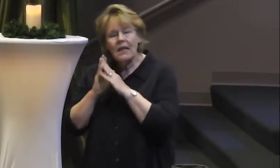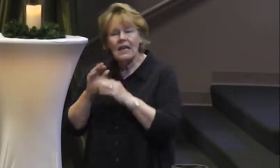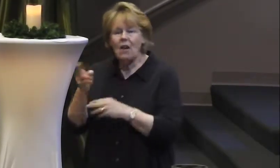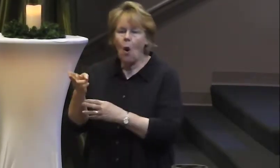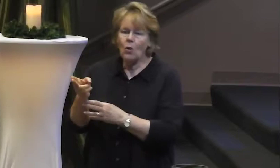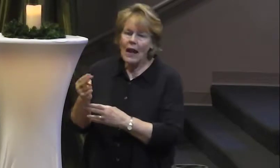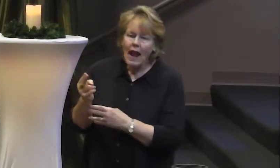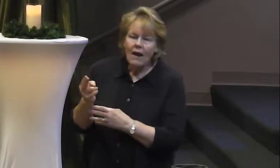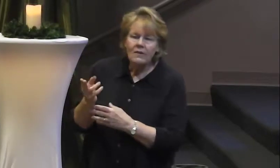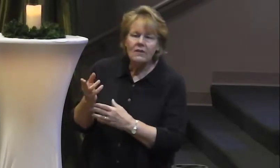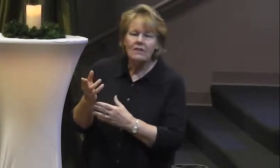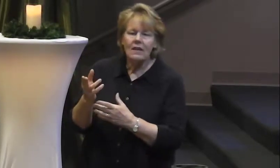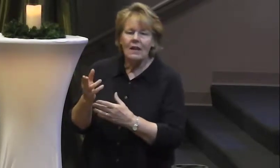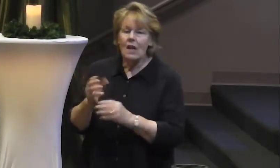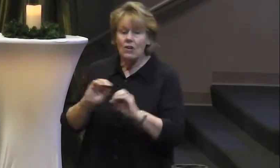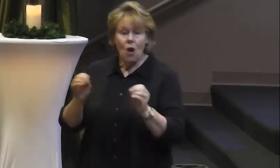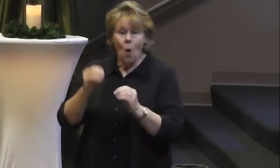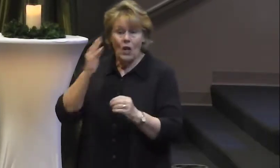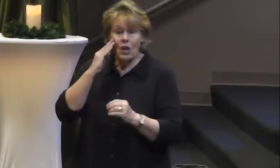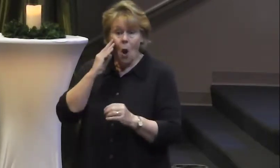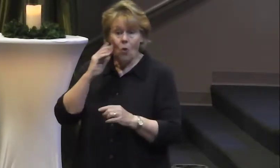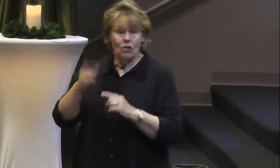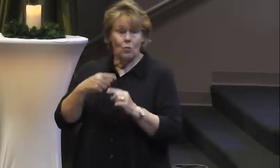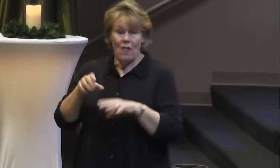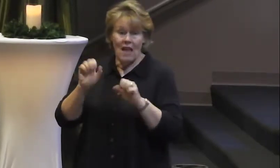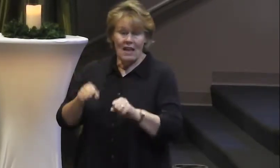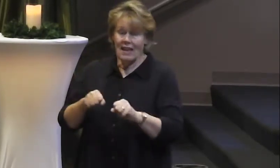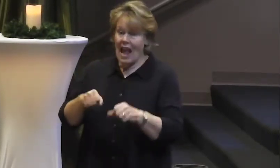to get back in. I'm really grateful. A lot of our folks are walking alongside it right now.